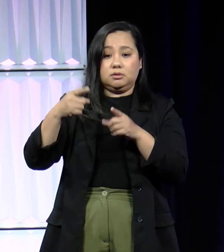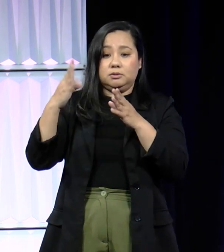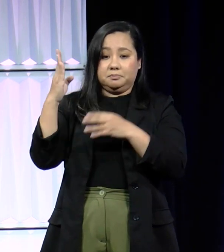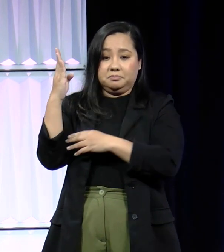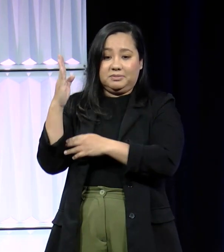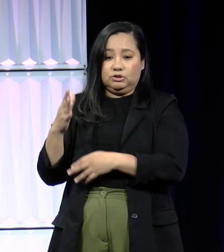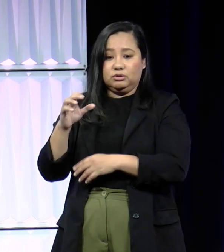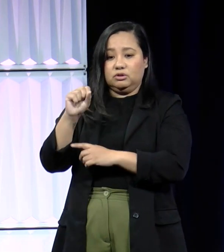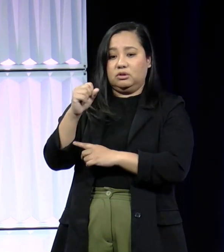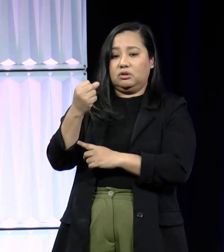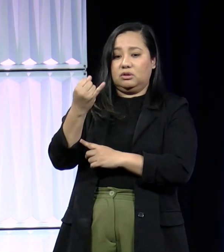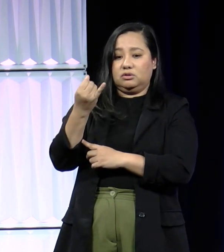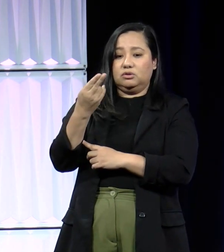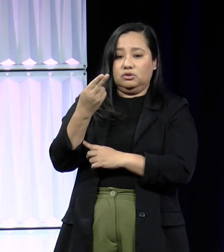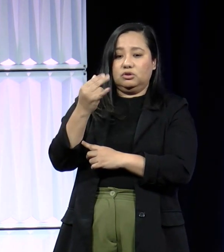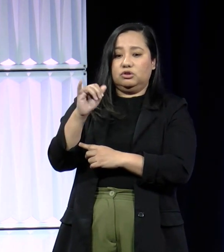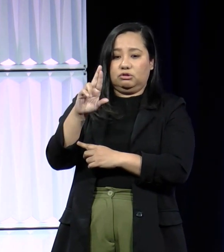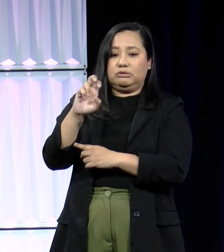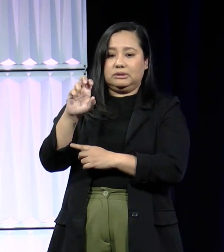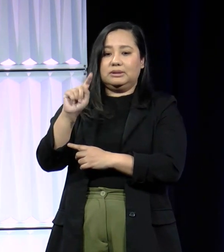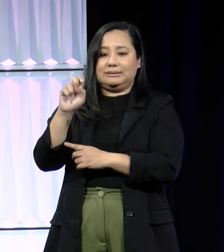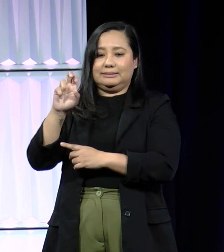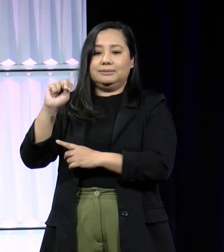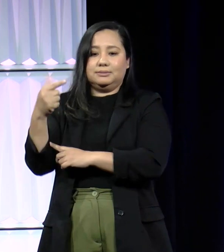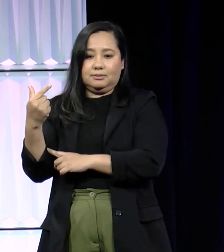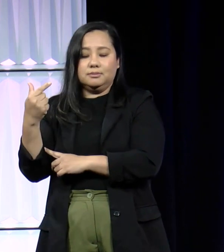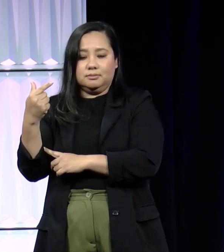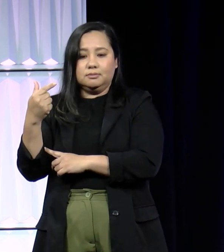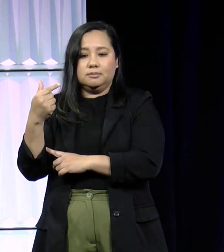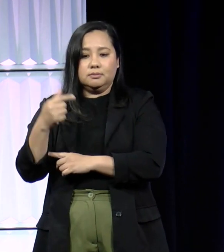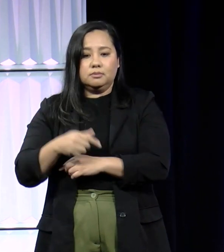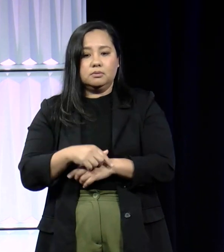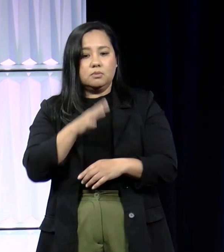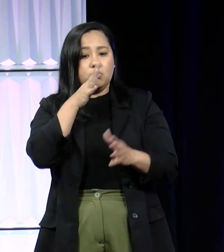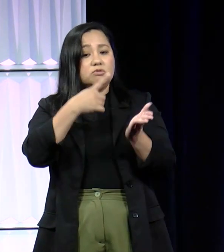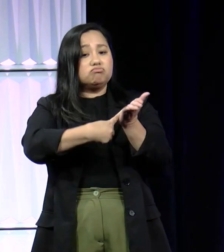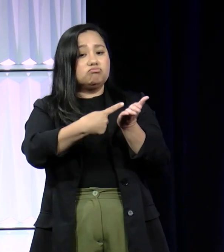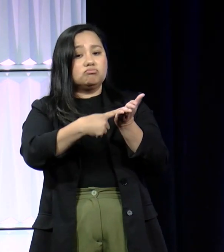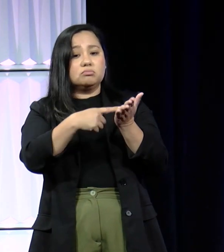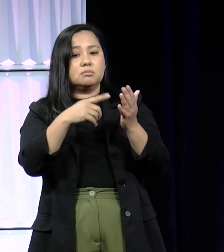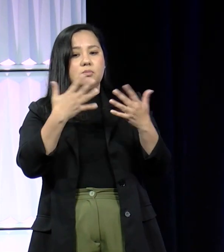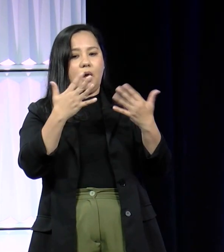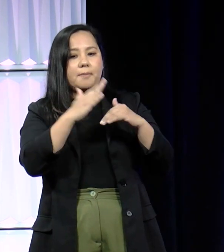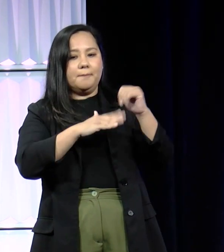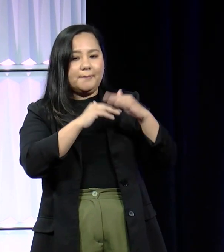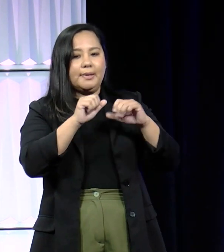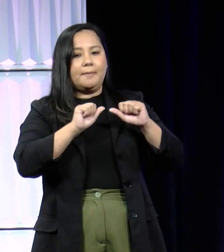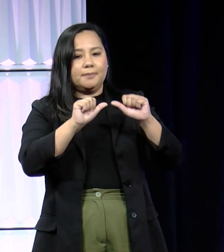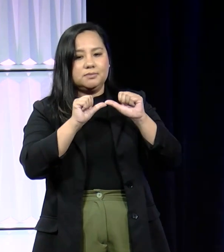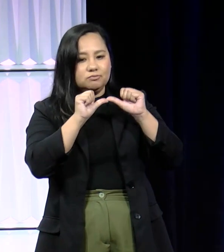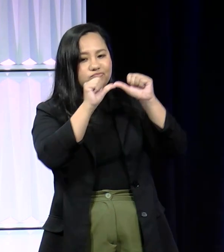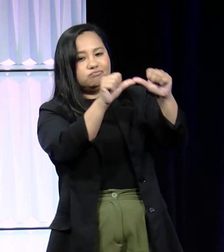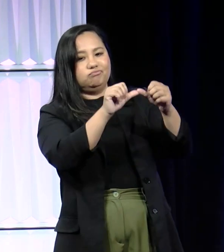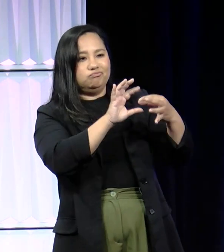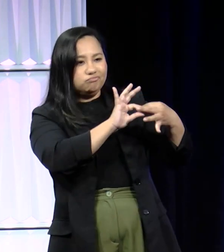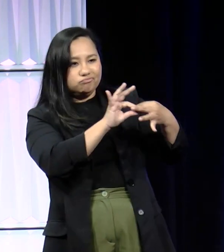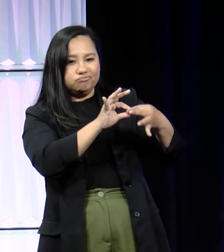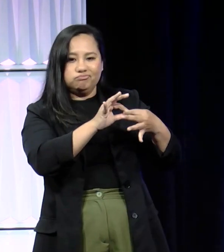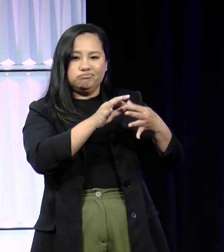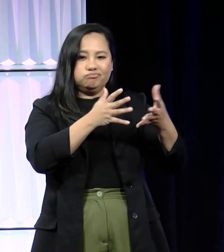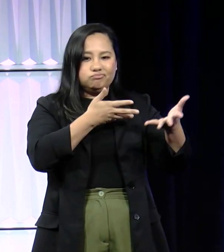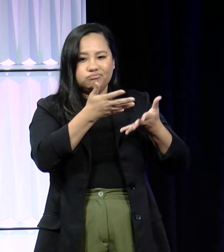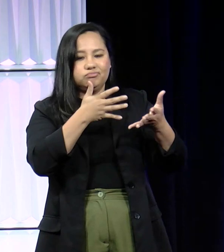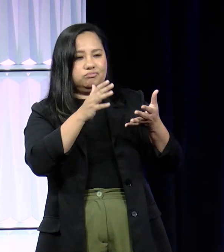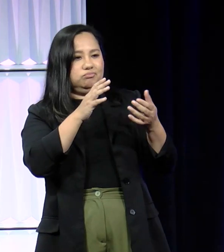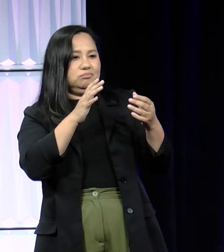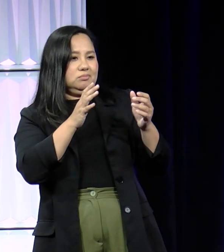the importance of building capacity and lasting relationships to drive culture change. We will